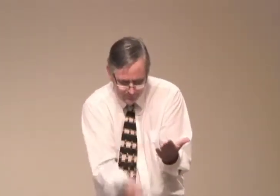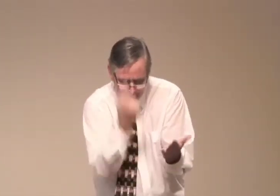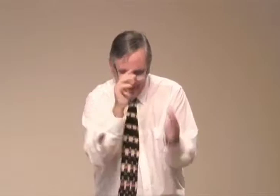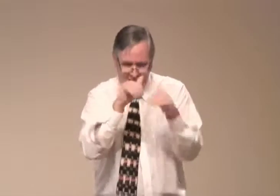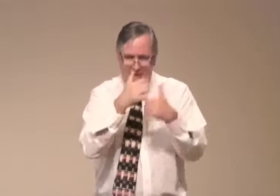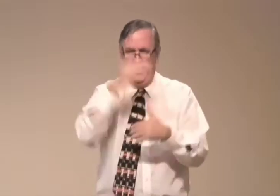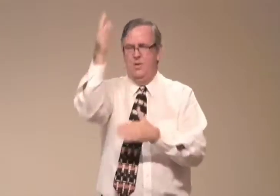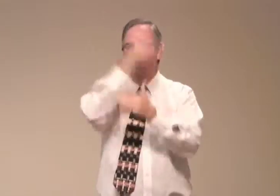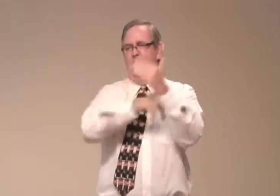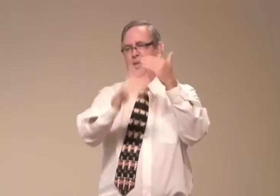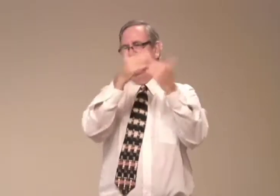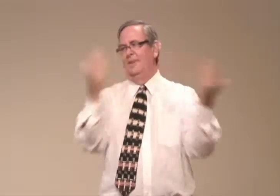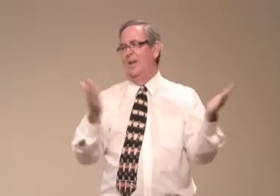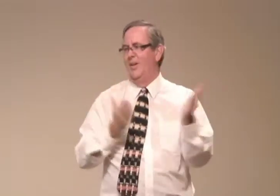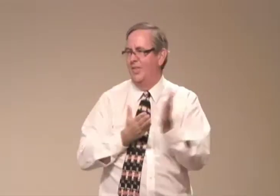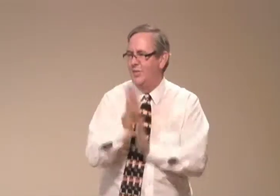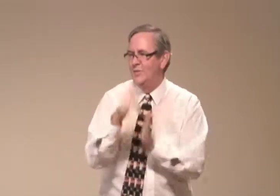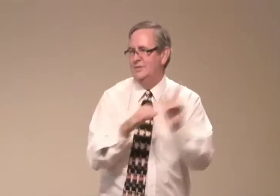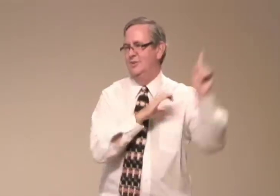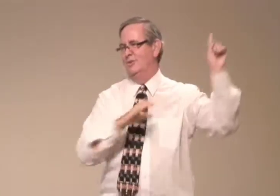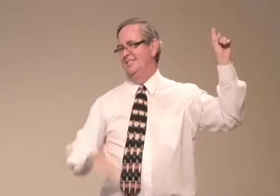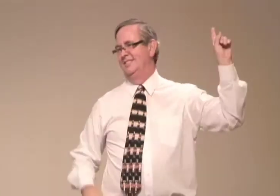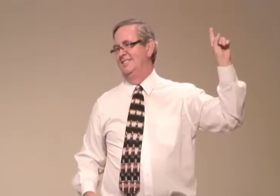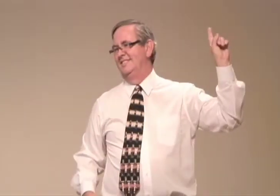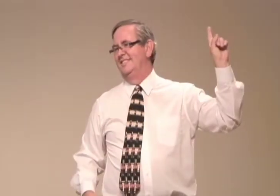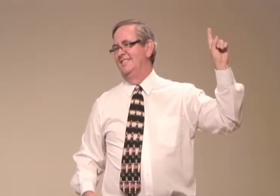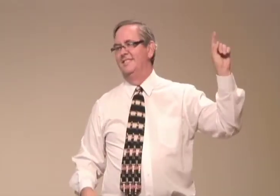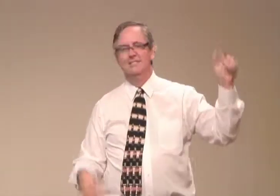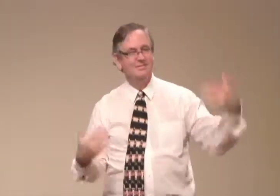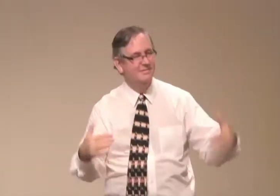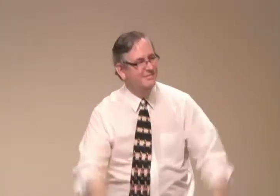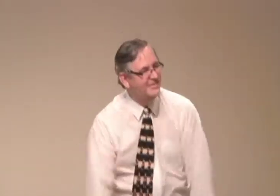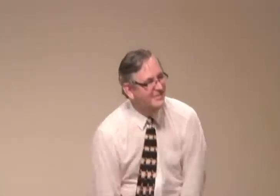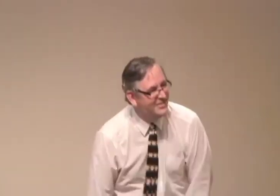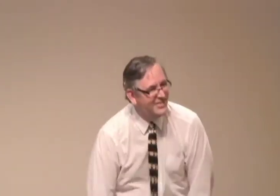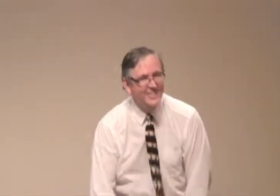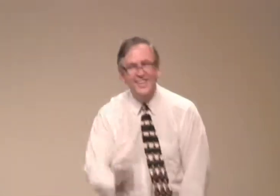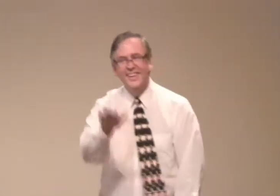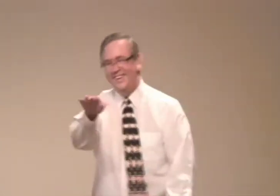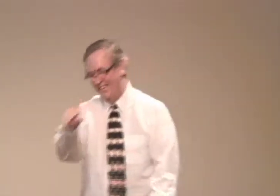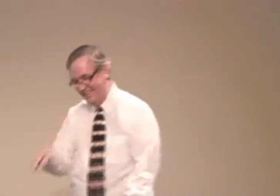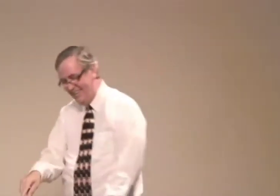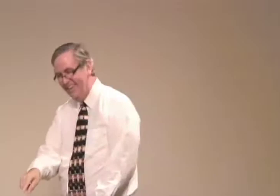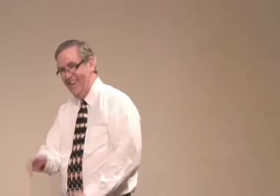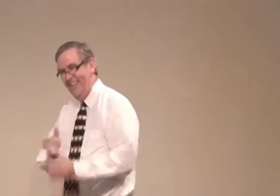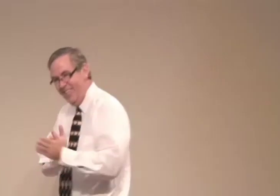take the Bible this morning and show you how you can go to heaven through Jesus Christ isn't that tremendous